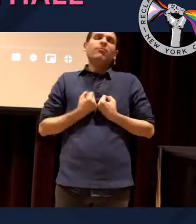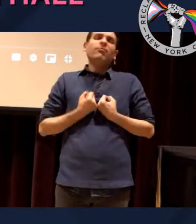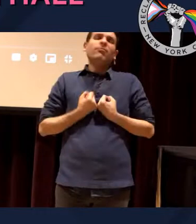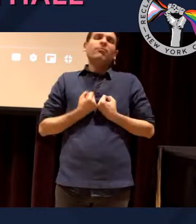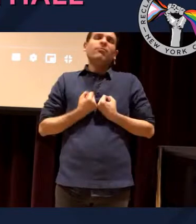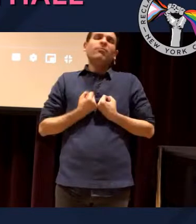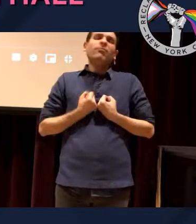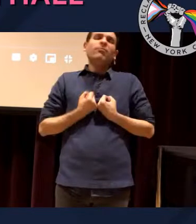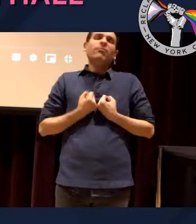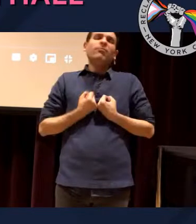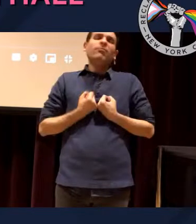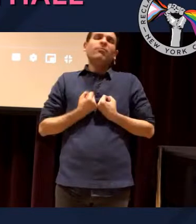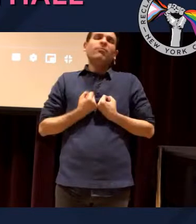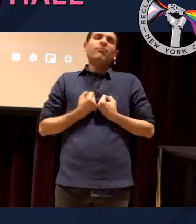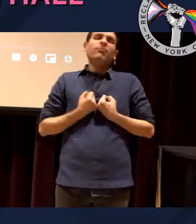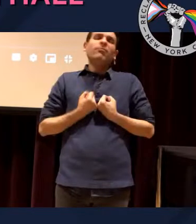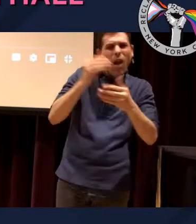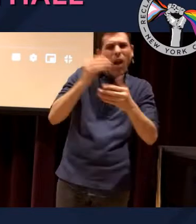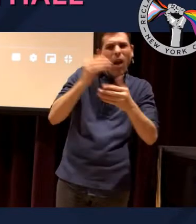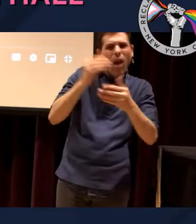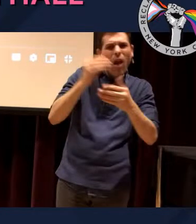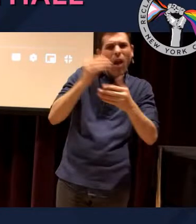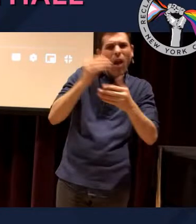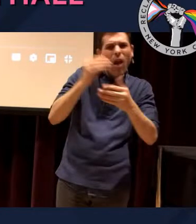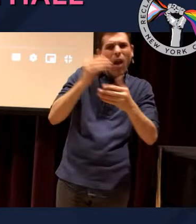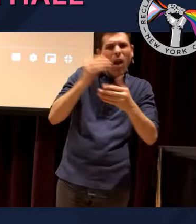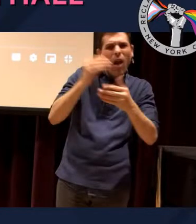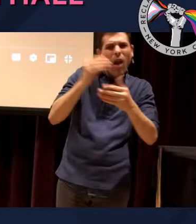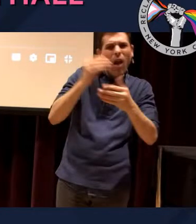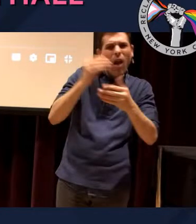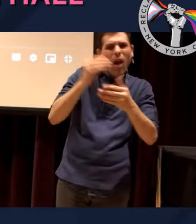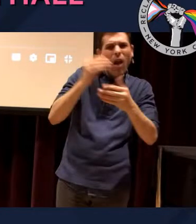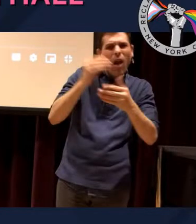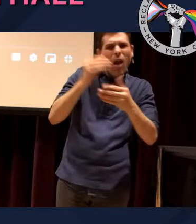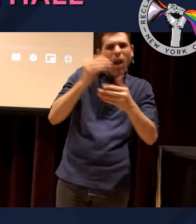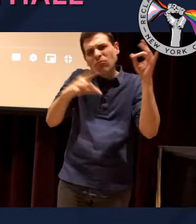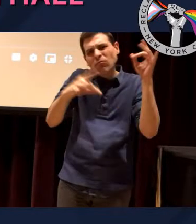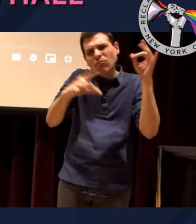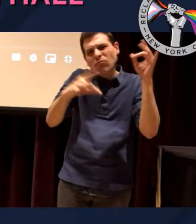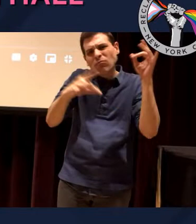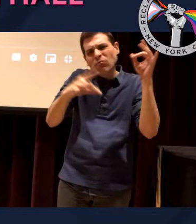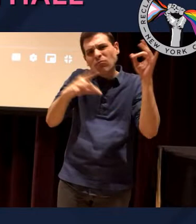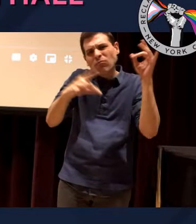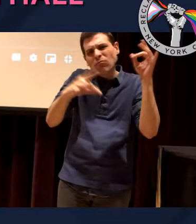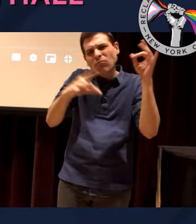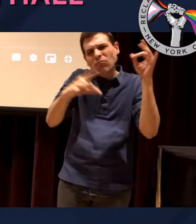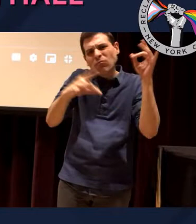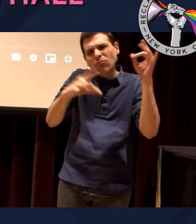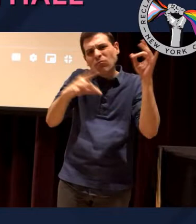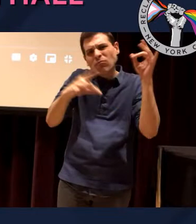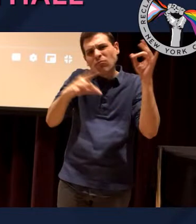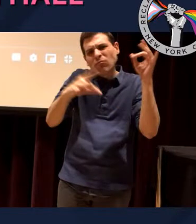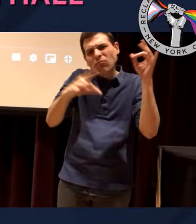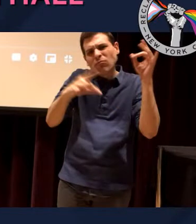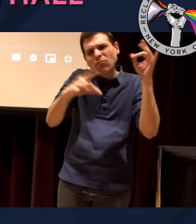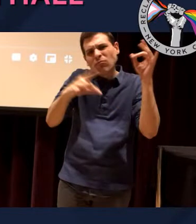our first panel, which is, I named it and I can't remember